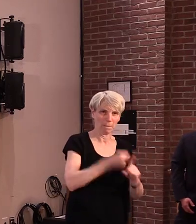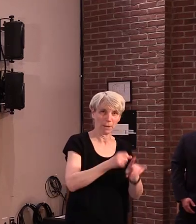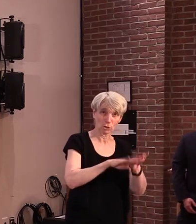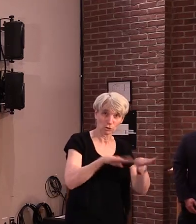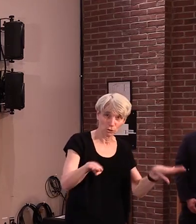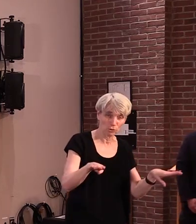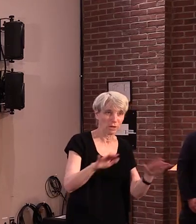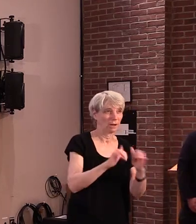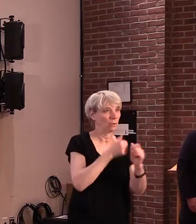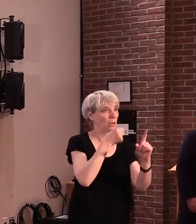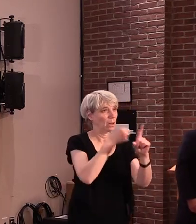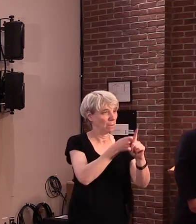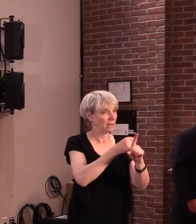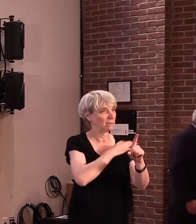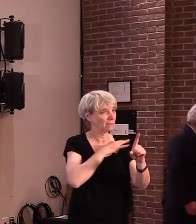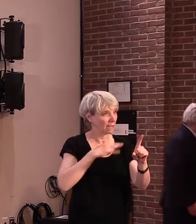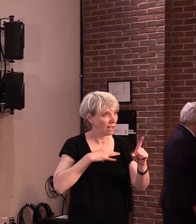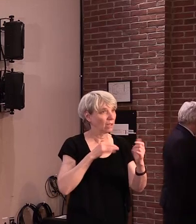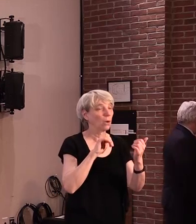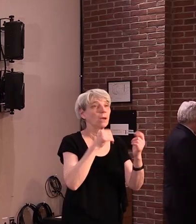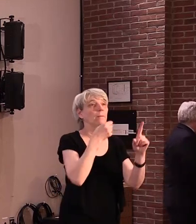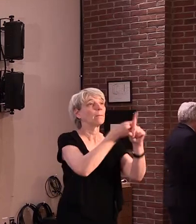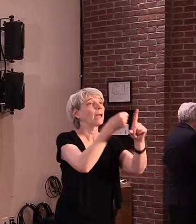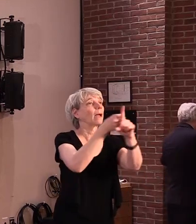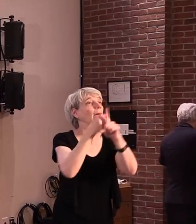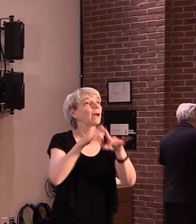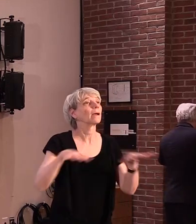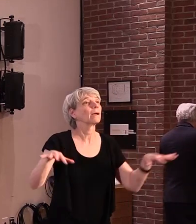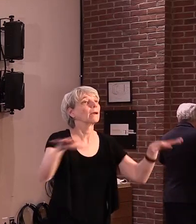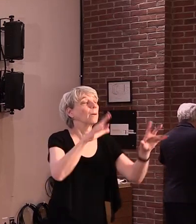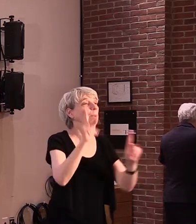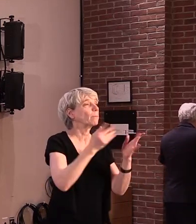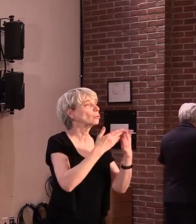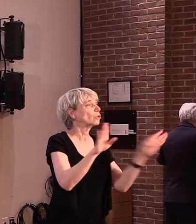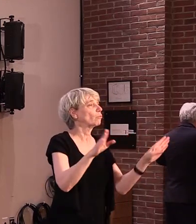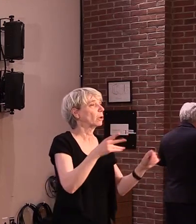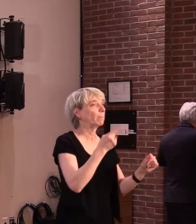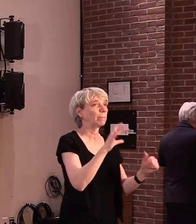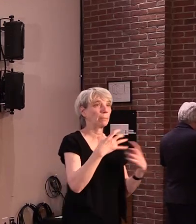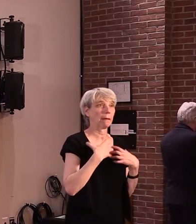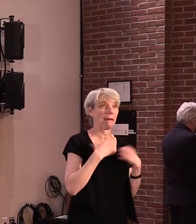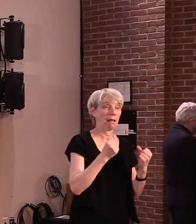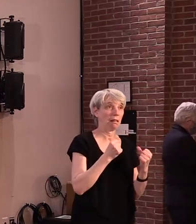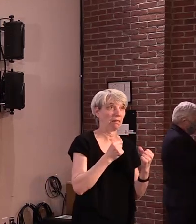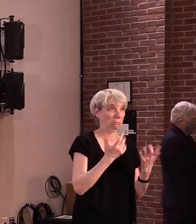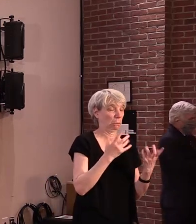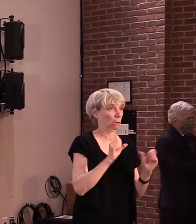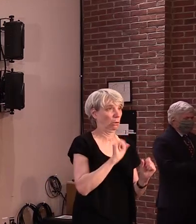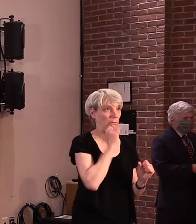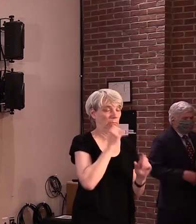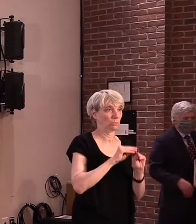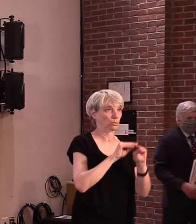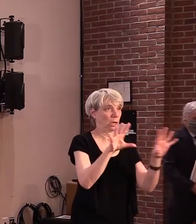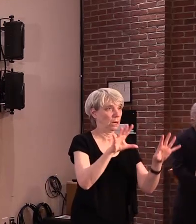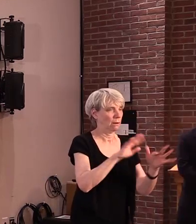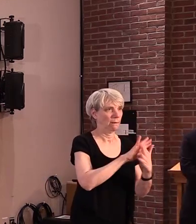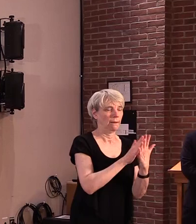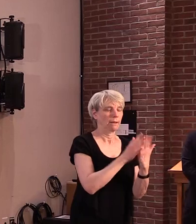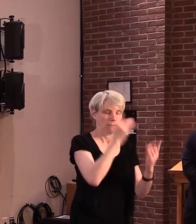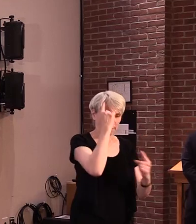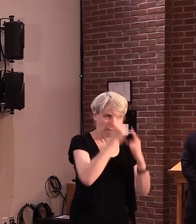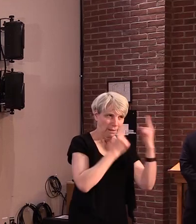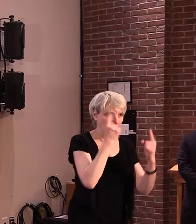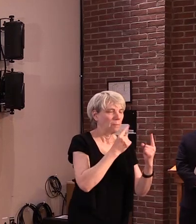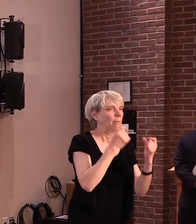the greater society from a public health standpoint, if you will. So there's a lot that goes into this. The